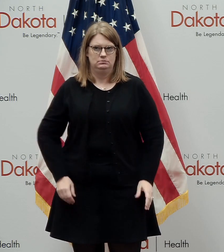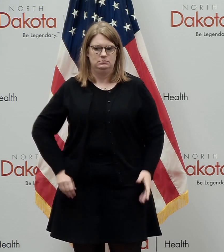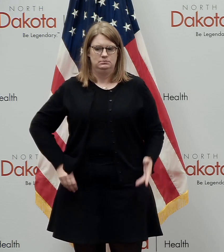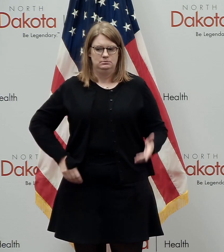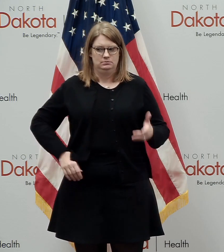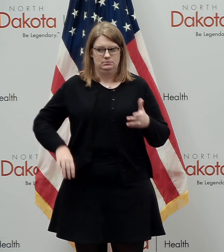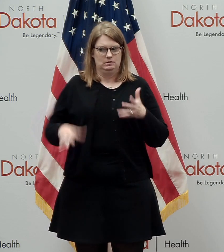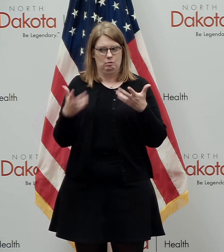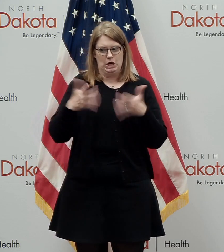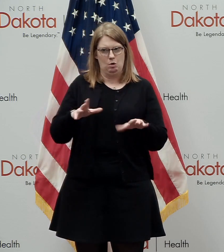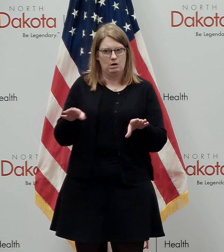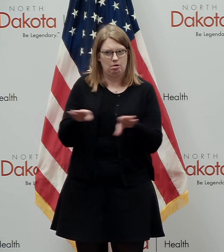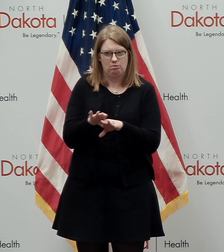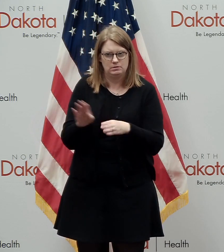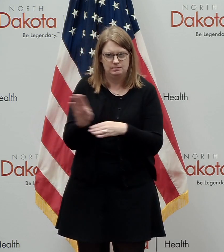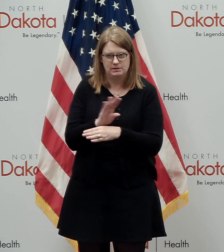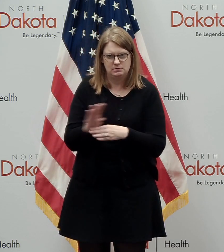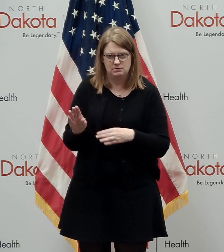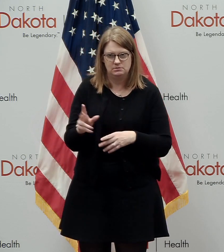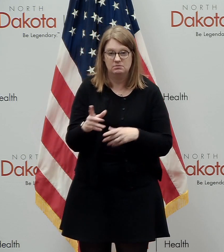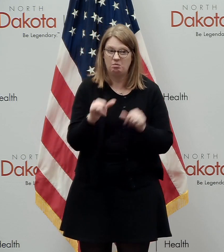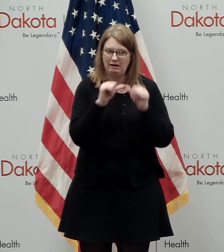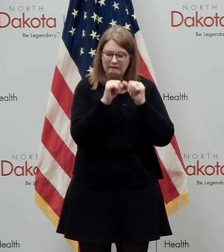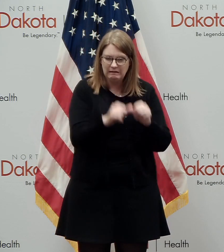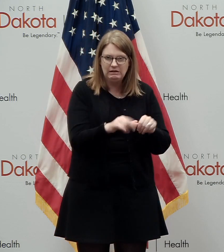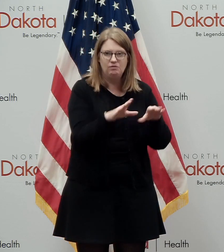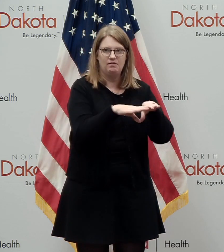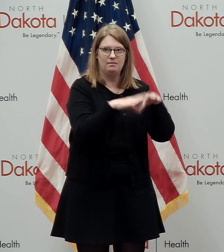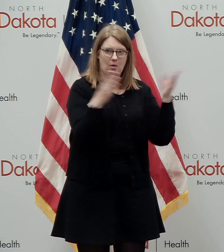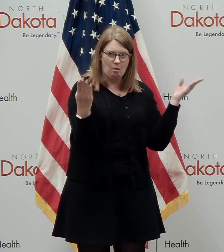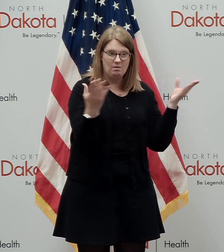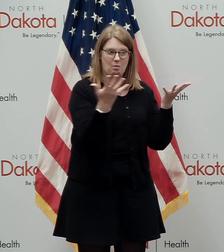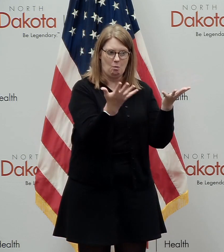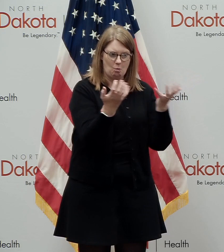down businesses. We want to keep businesses open. We want to get